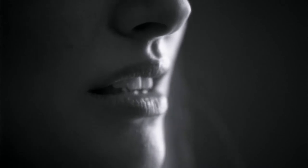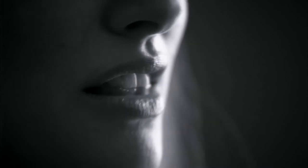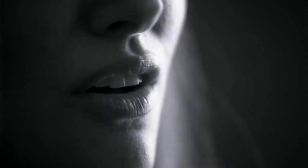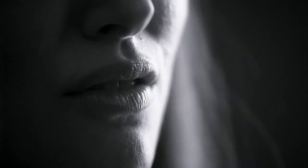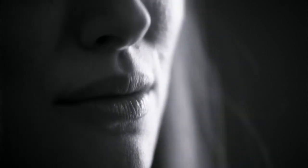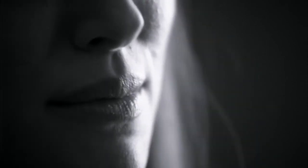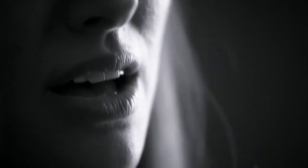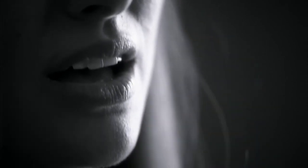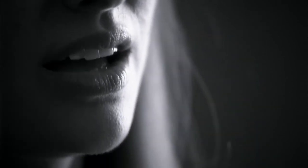this love of mine,